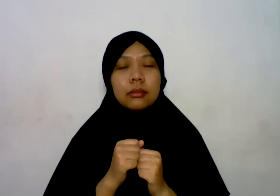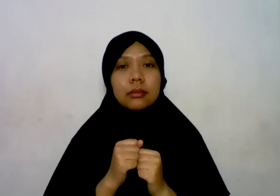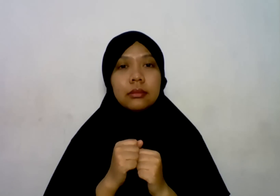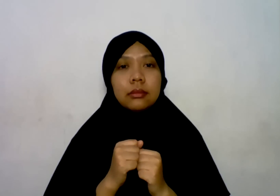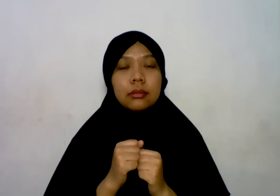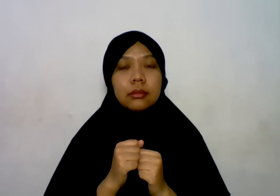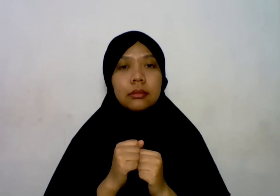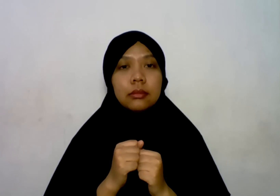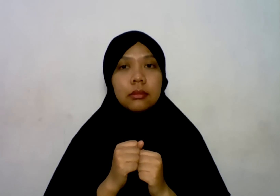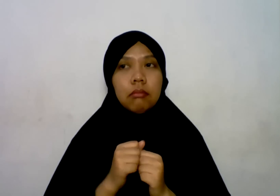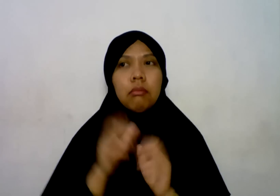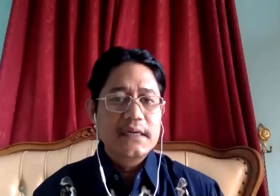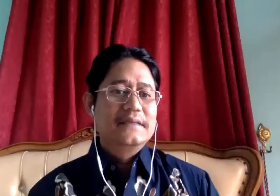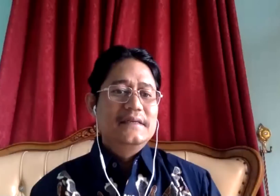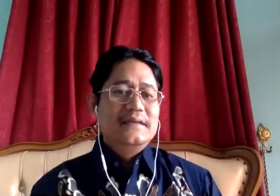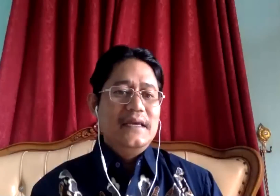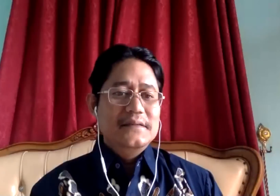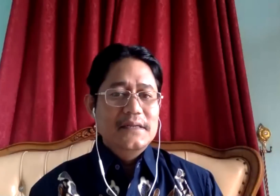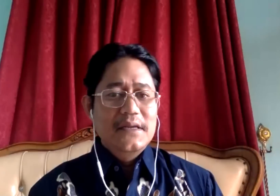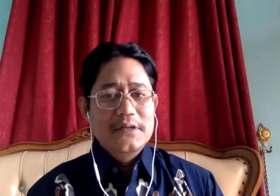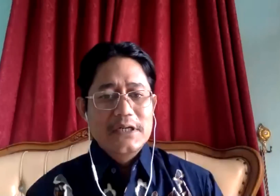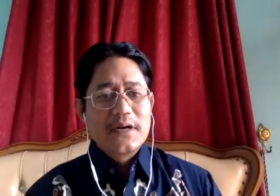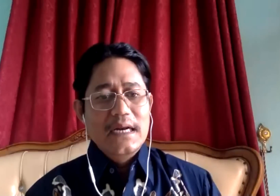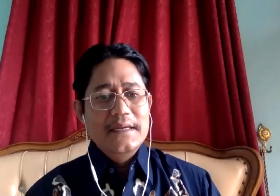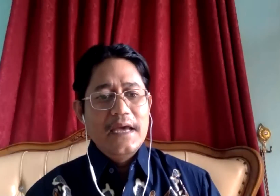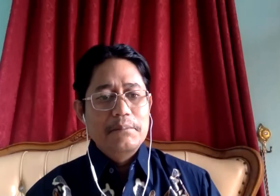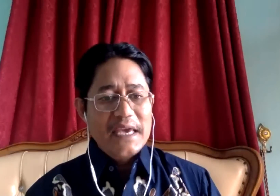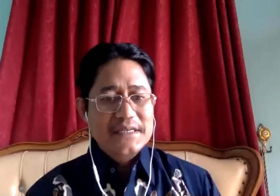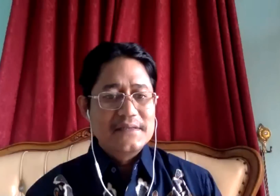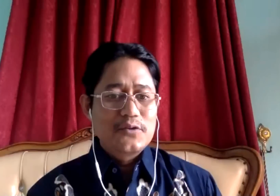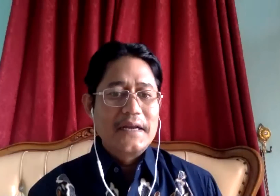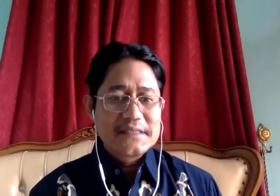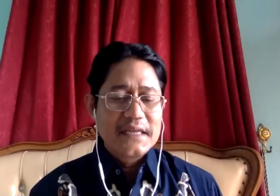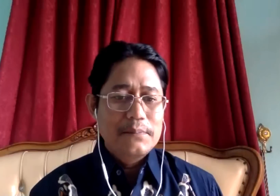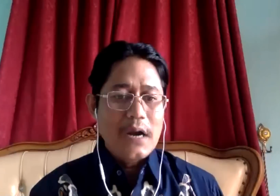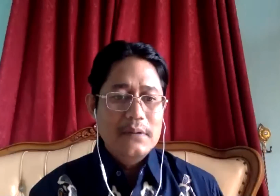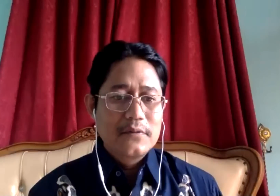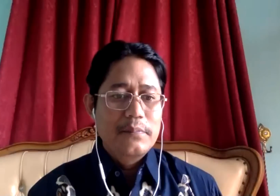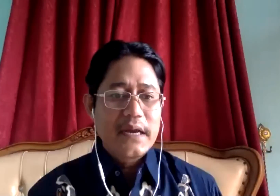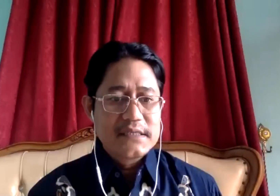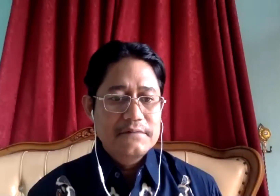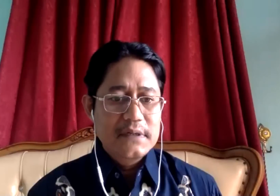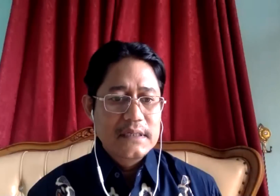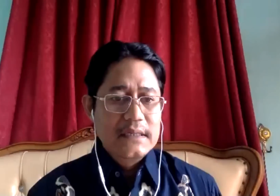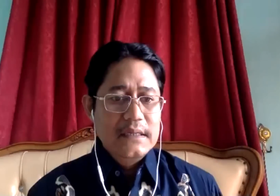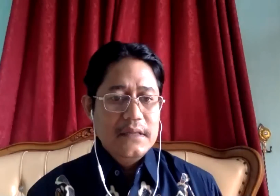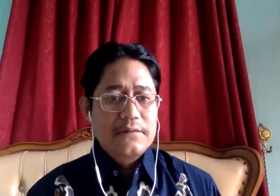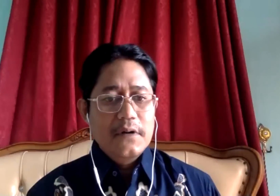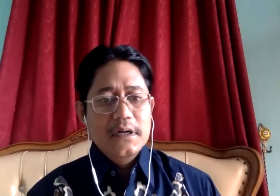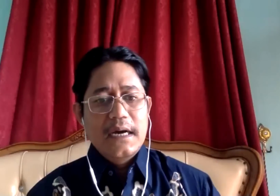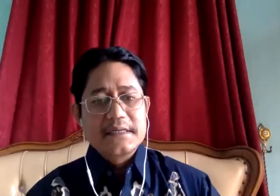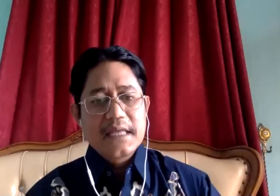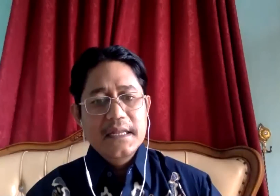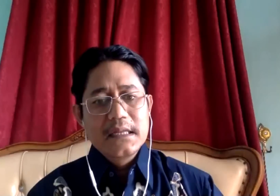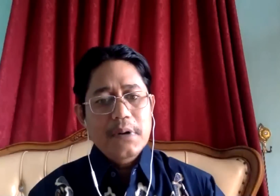ask about solution. They don't really have a patience to understand the problem comprehensively.